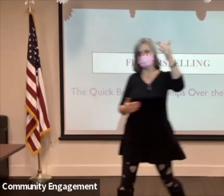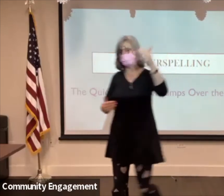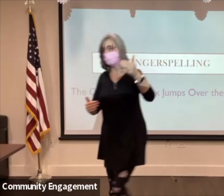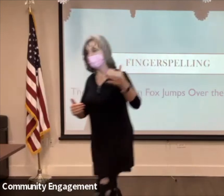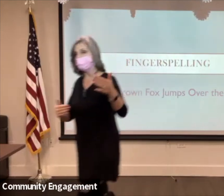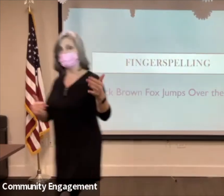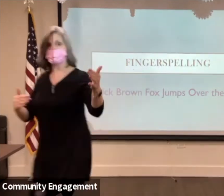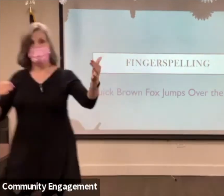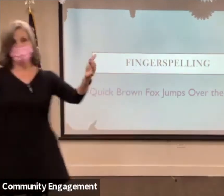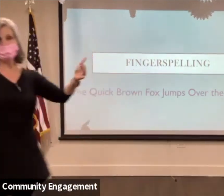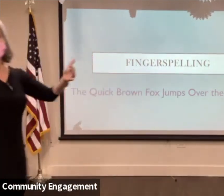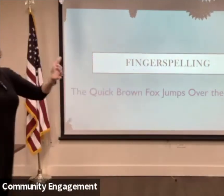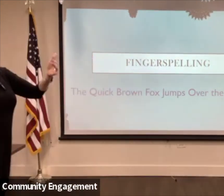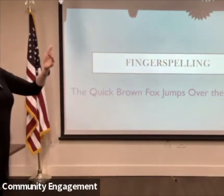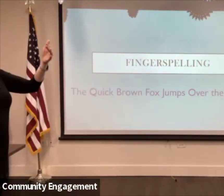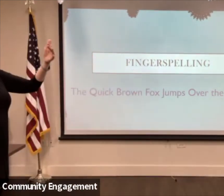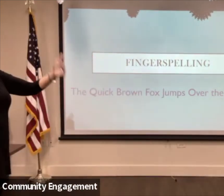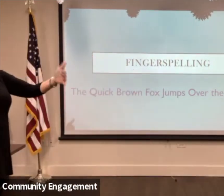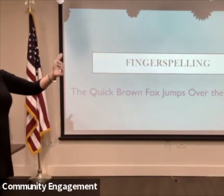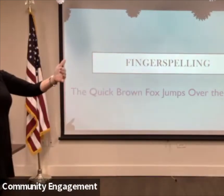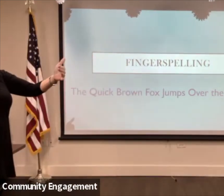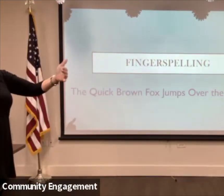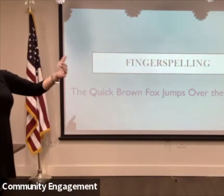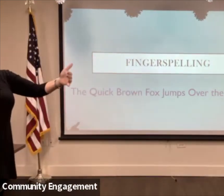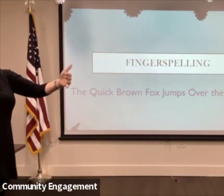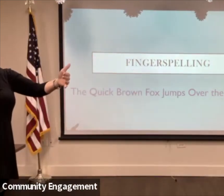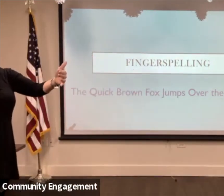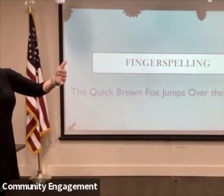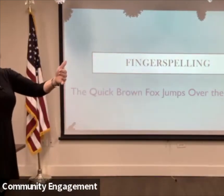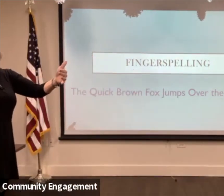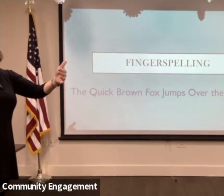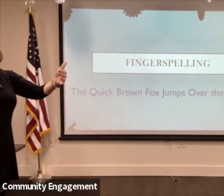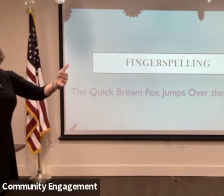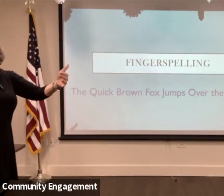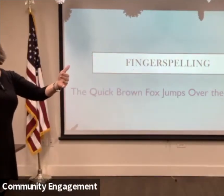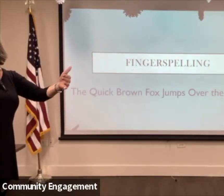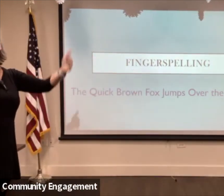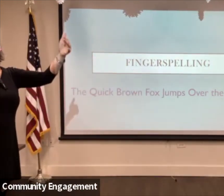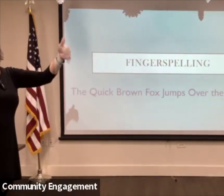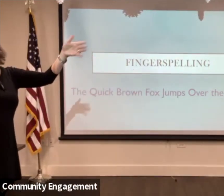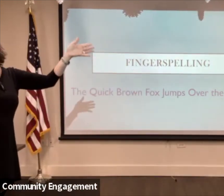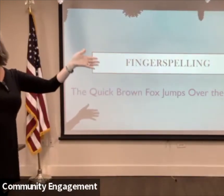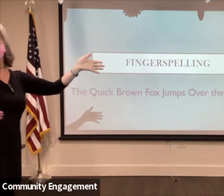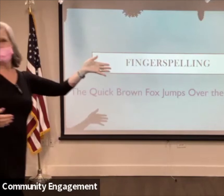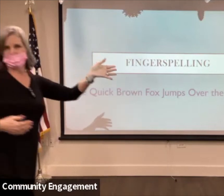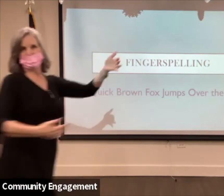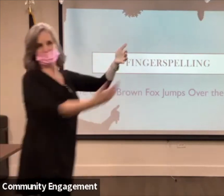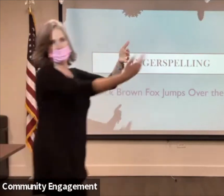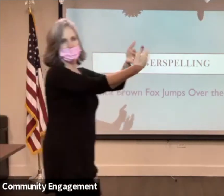So knowing where the shadows are, like this would be a much better way to communicate than having that light. So if you have an open window where there's a light